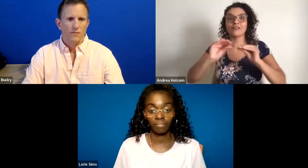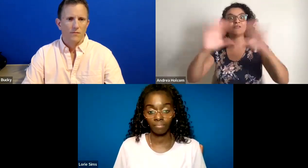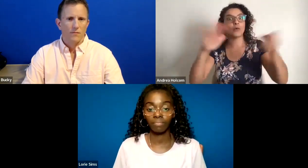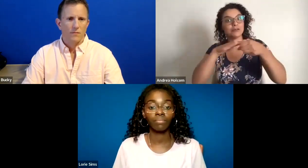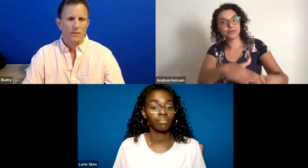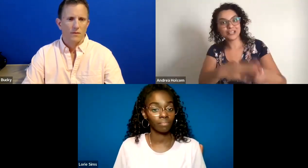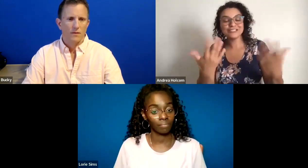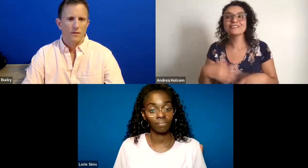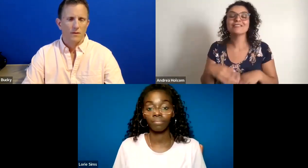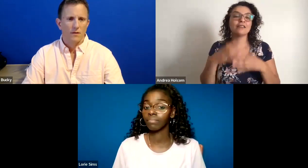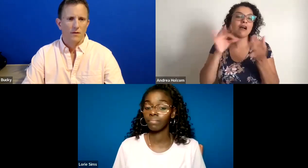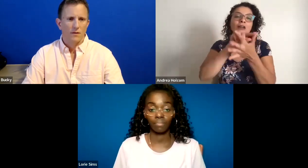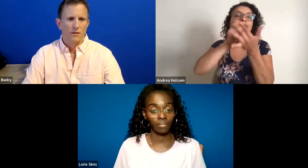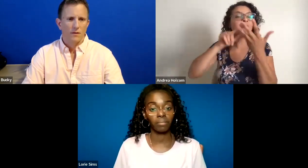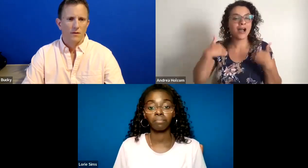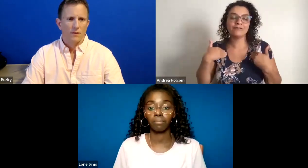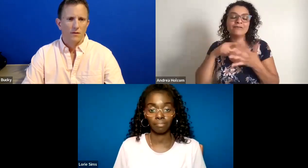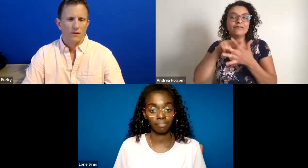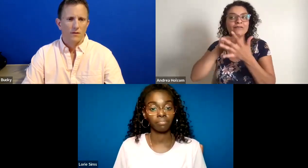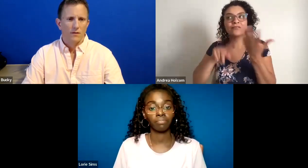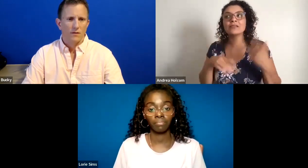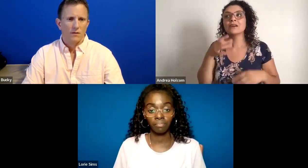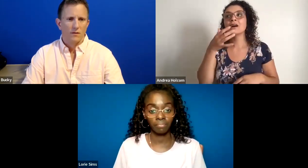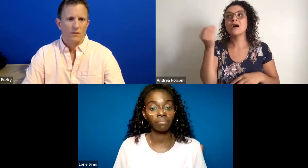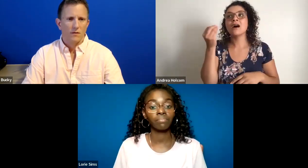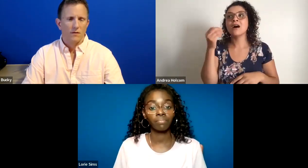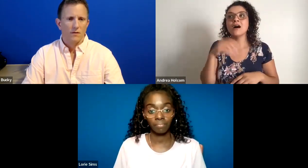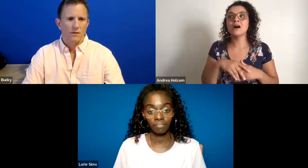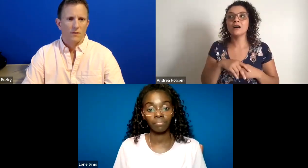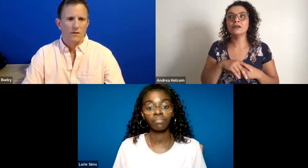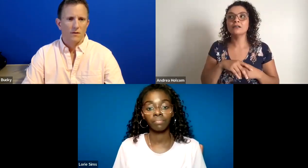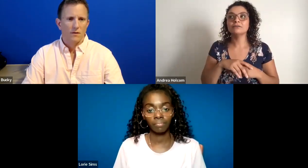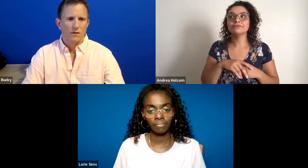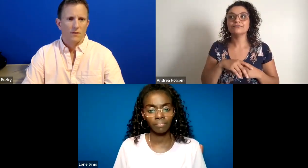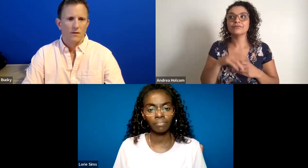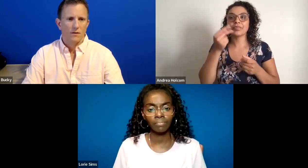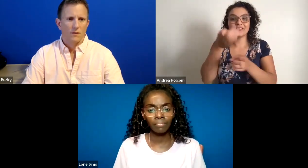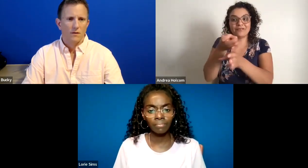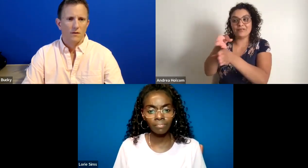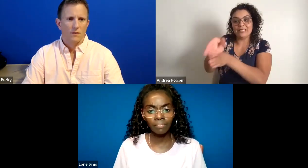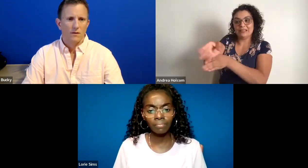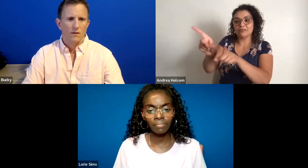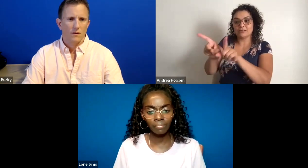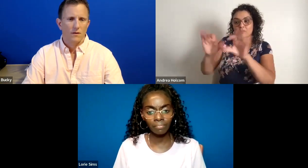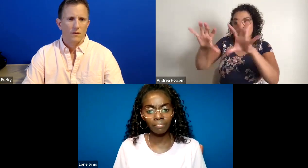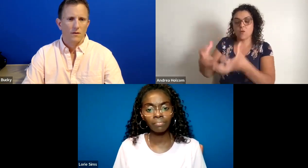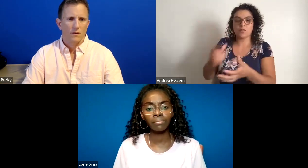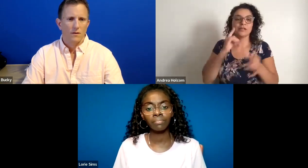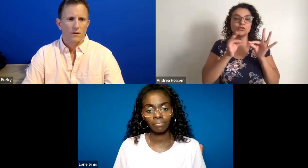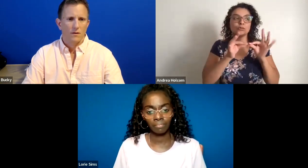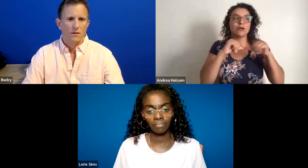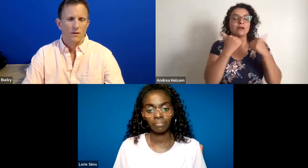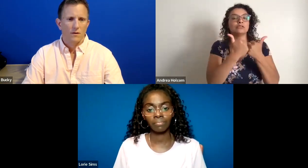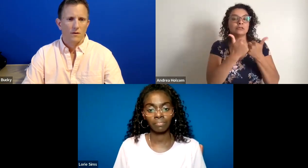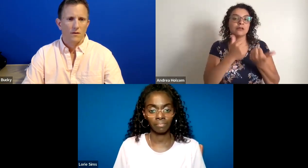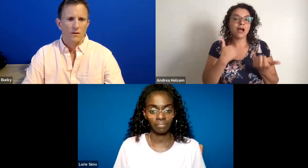a lot of underlying oppression, direct oppression, indirect oppression. So the